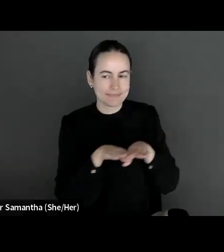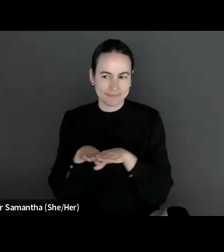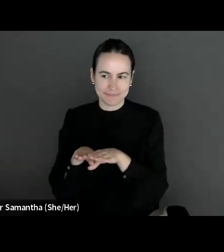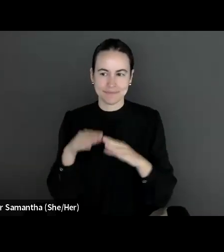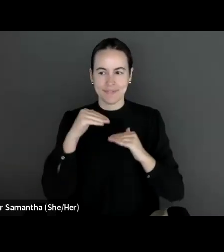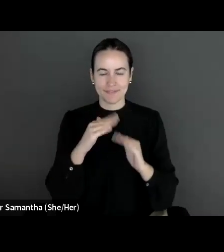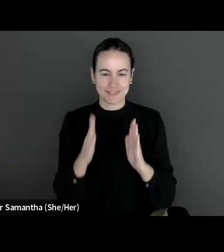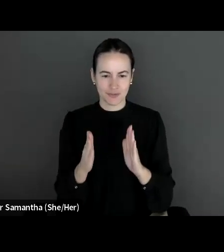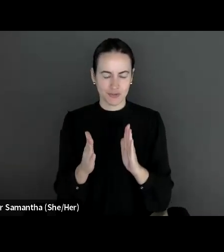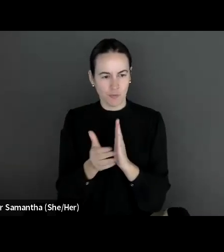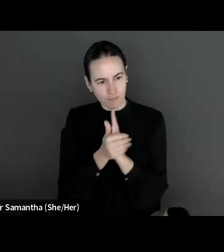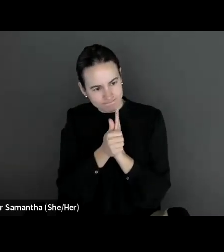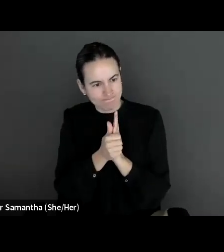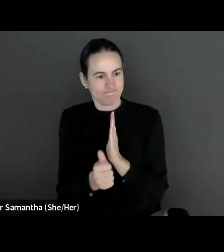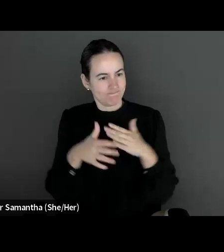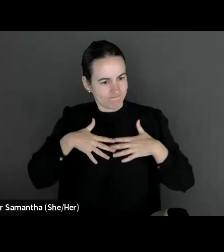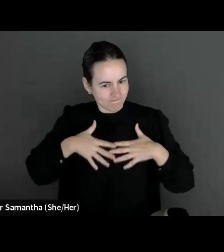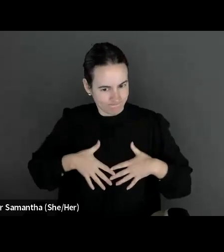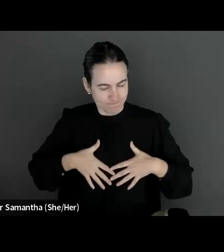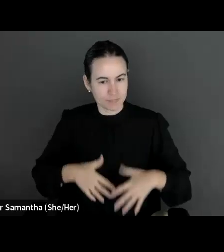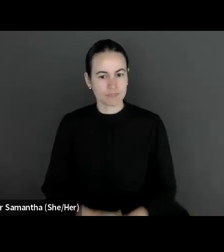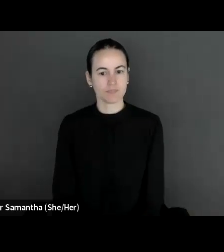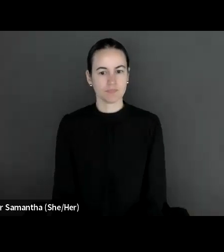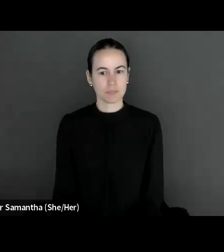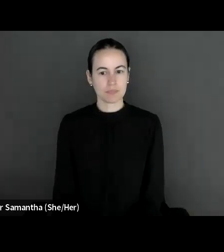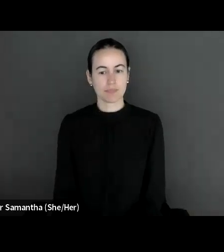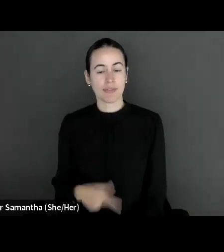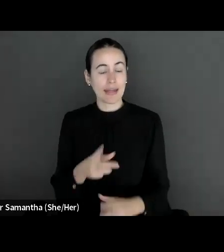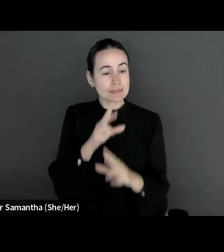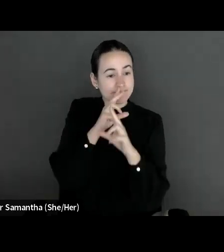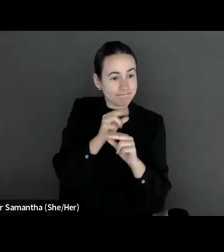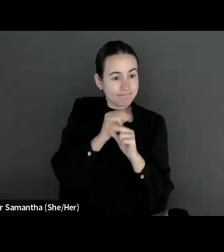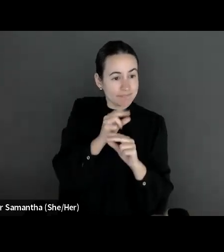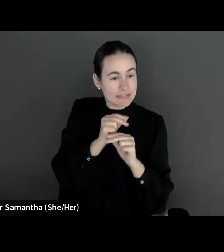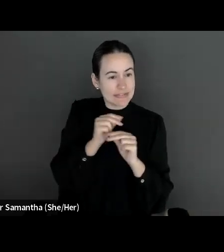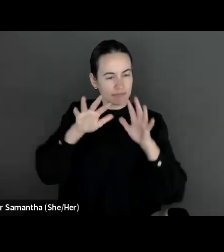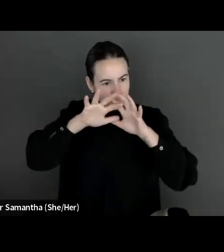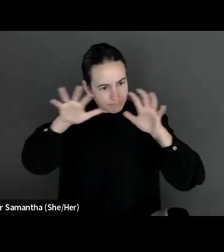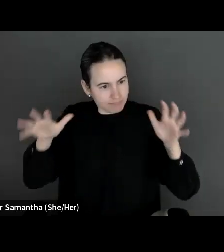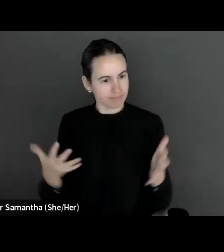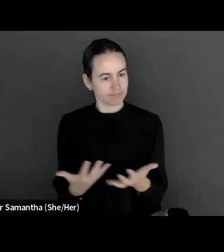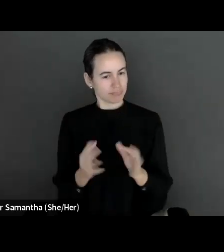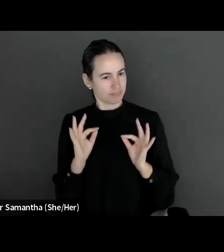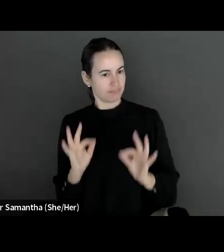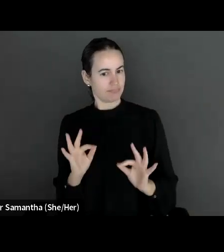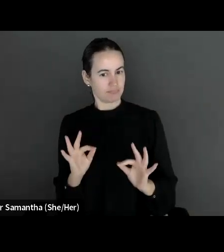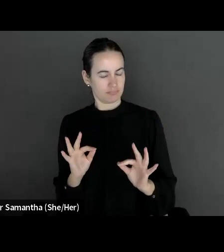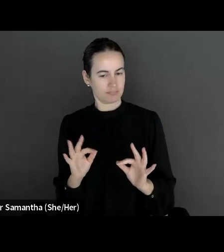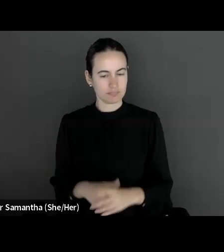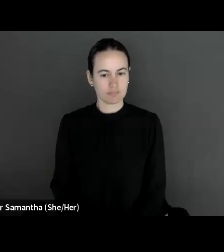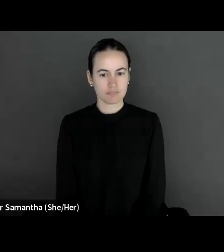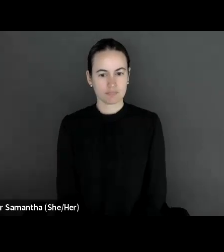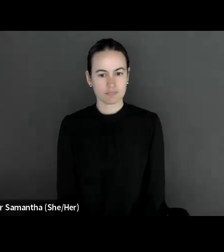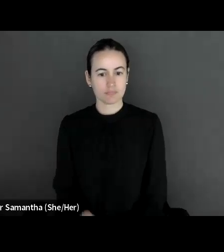fluency, is actually the broad notion of speaking proficiency as a whole, containing everything